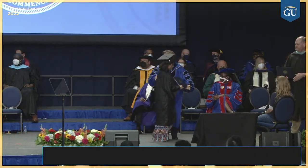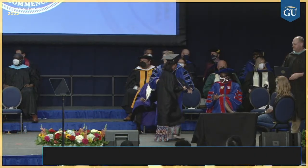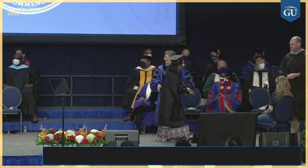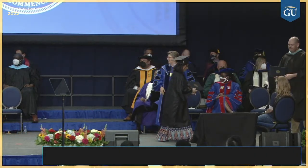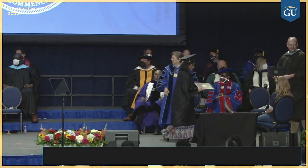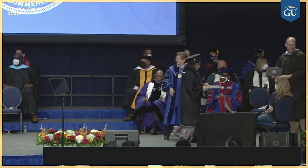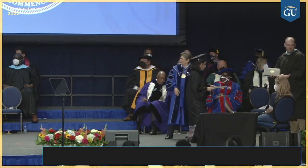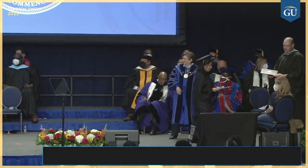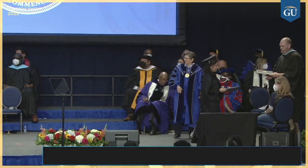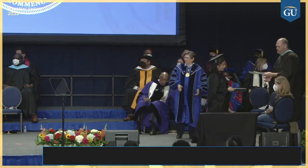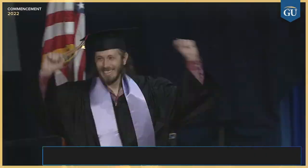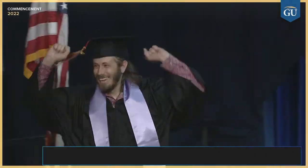Bachelor of Arts.